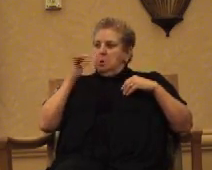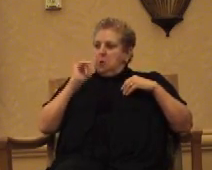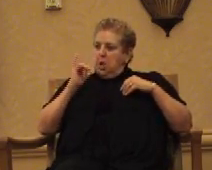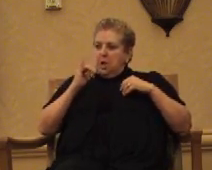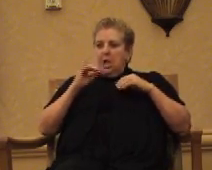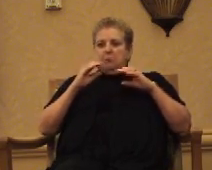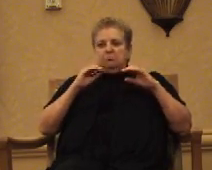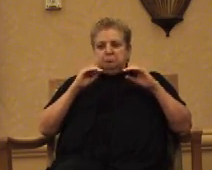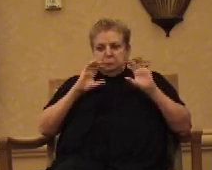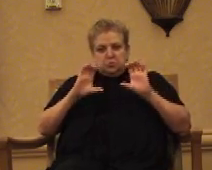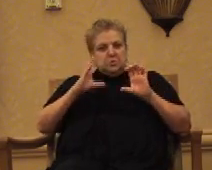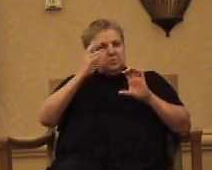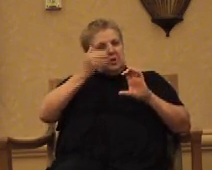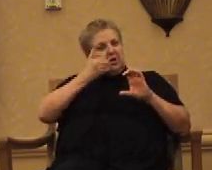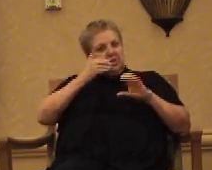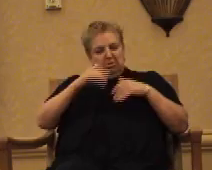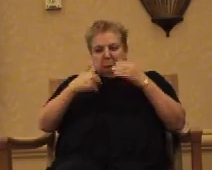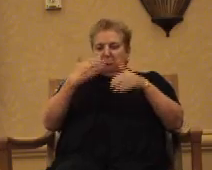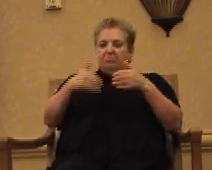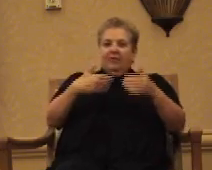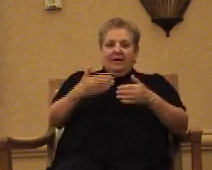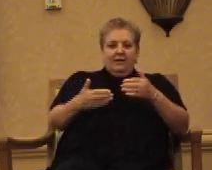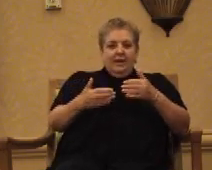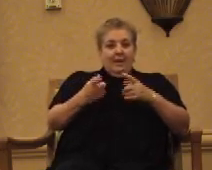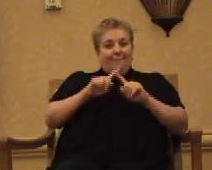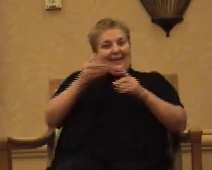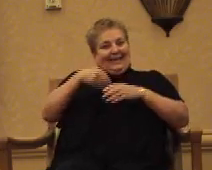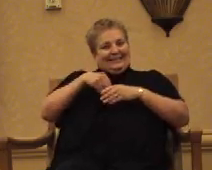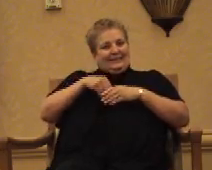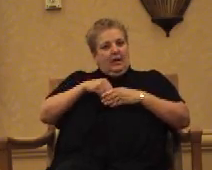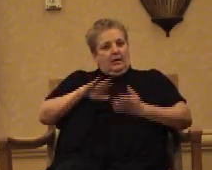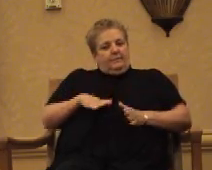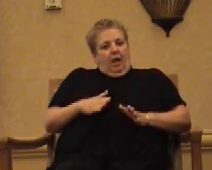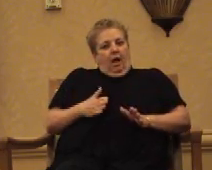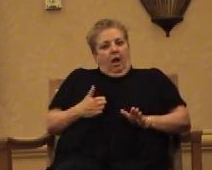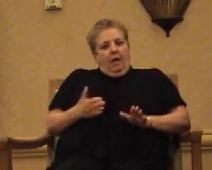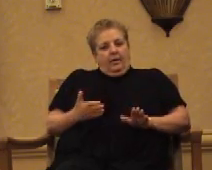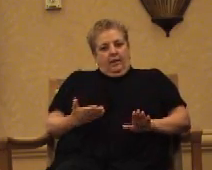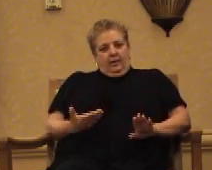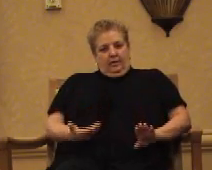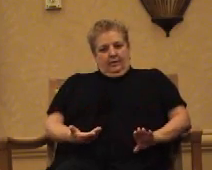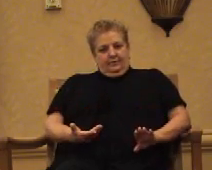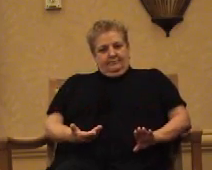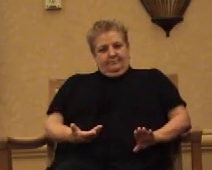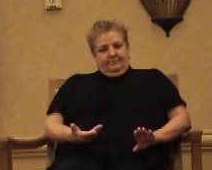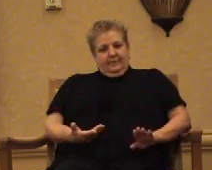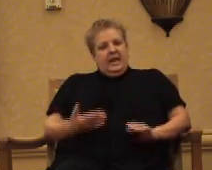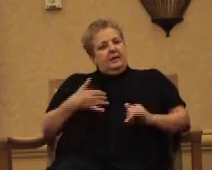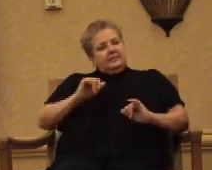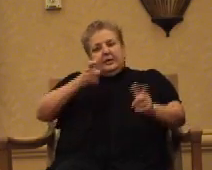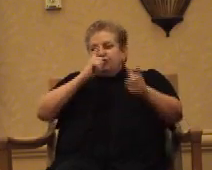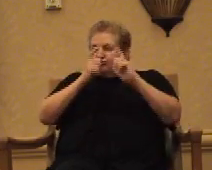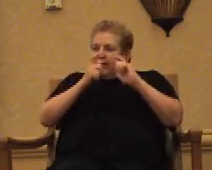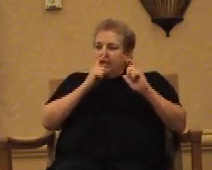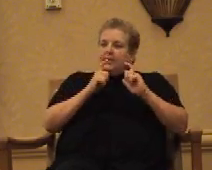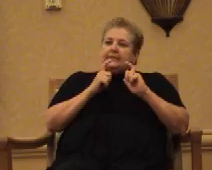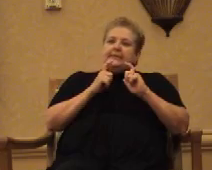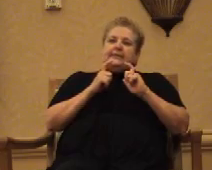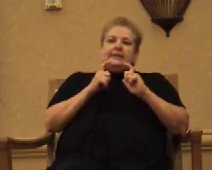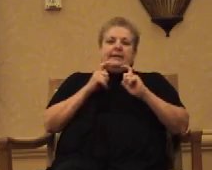on the outside, and I'm dying on the inside. But I'm still drinking, and it's still pretty much the fun time.